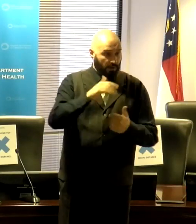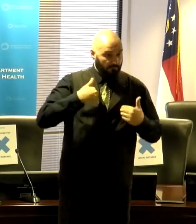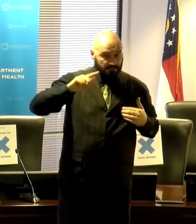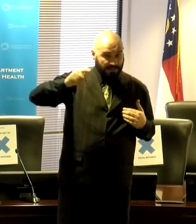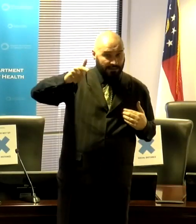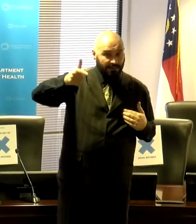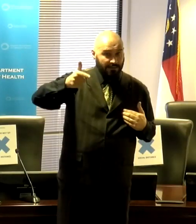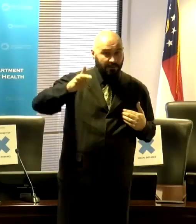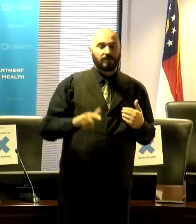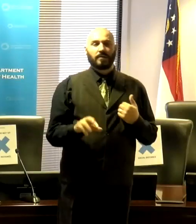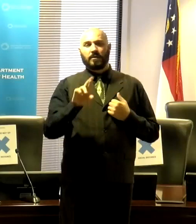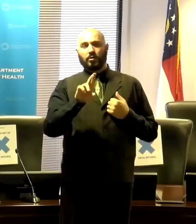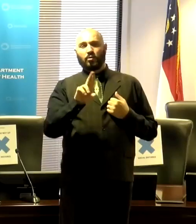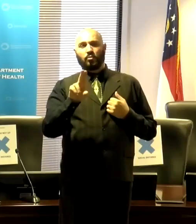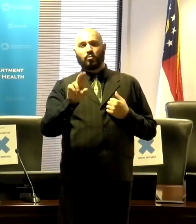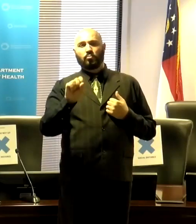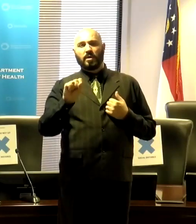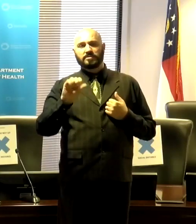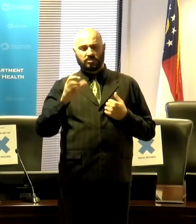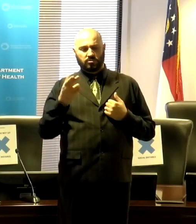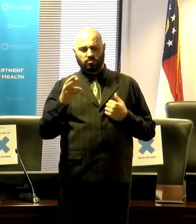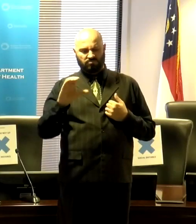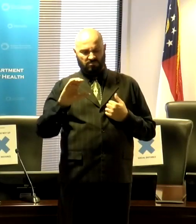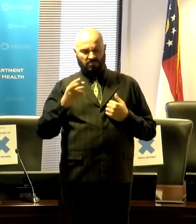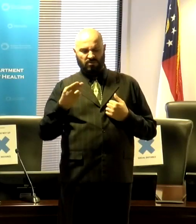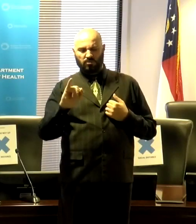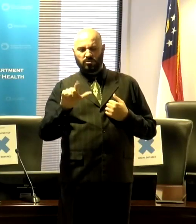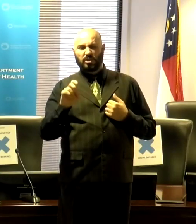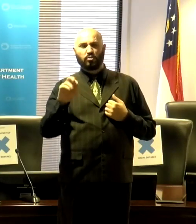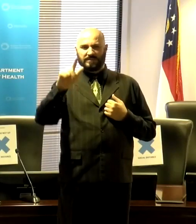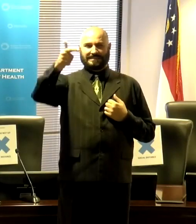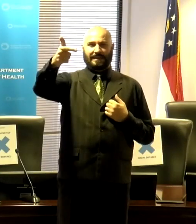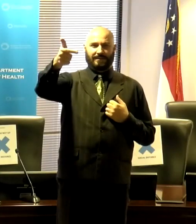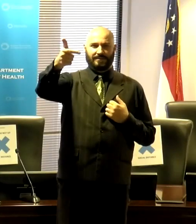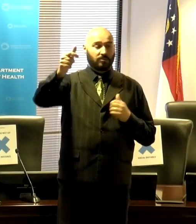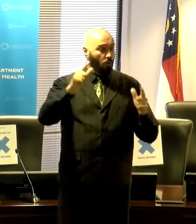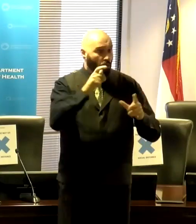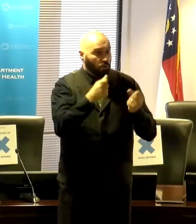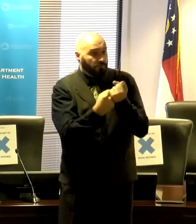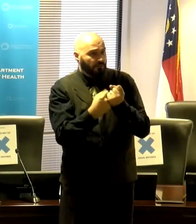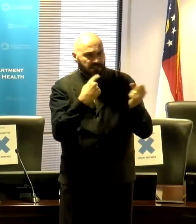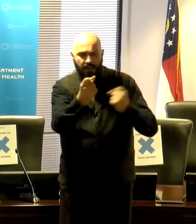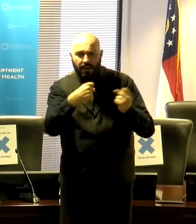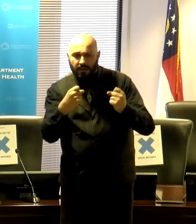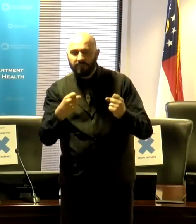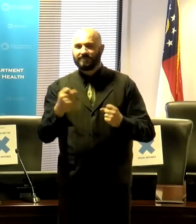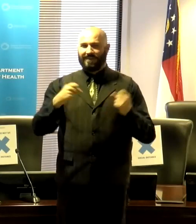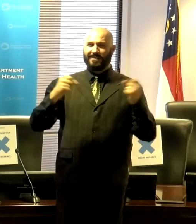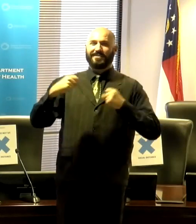Russ Childers seconds. Mr. Childers has seconded that motion. All in favor say aye. Aye. Aye.